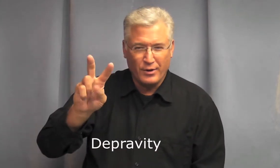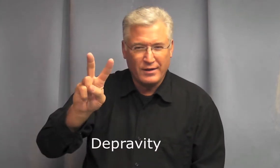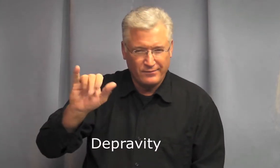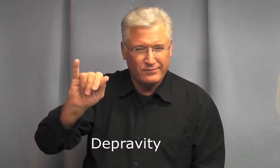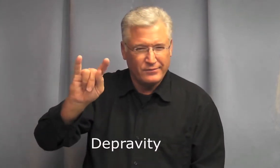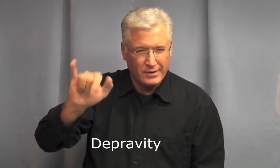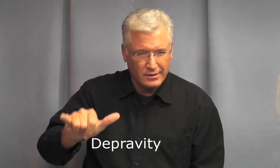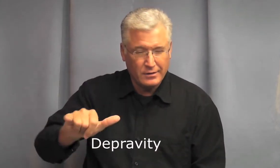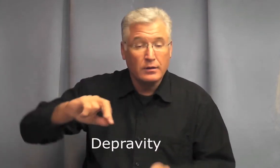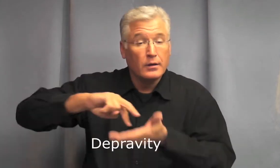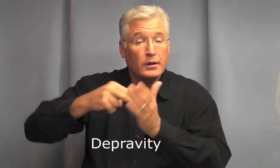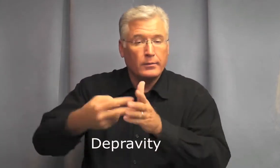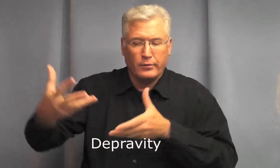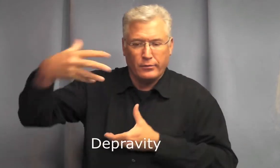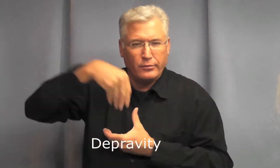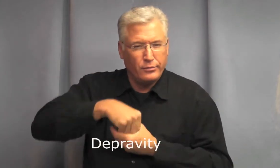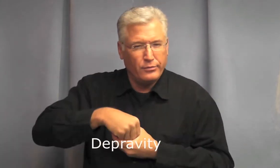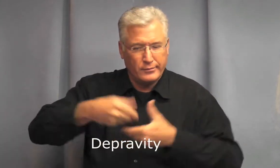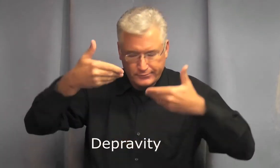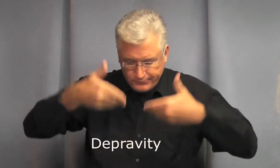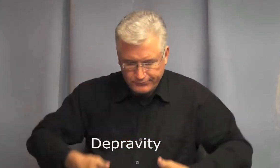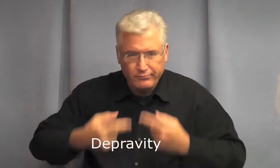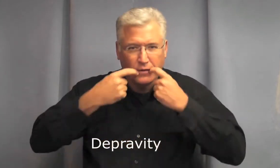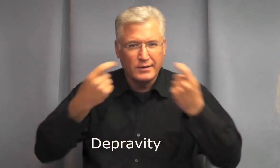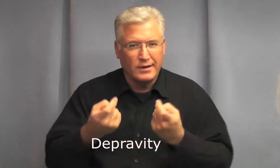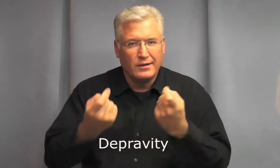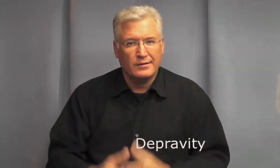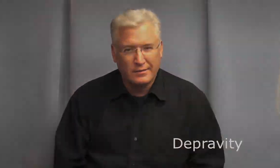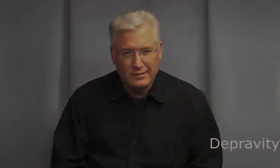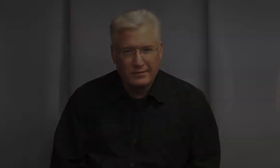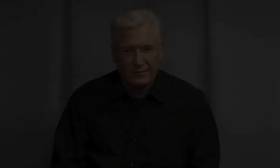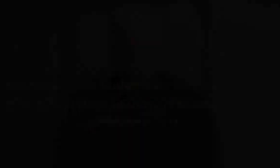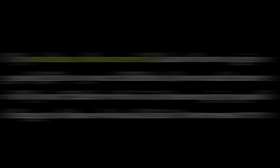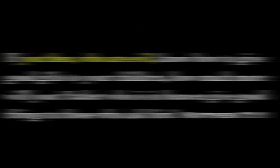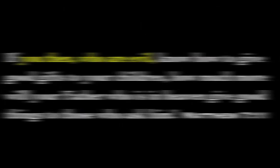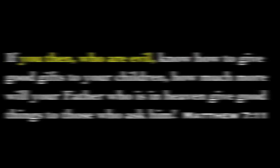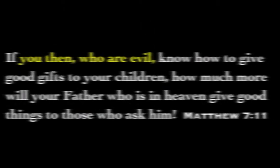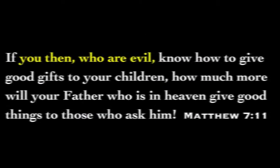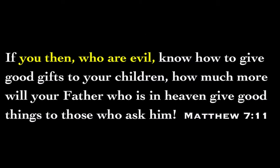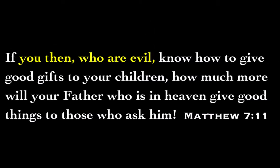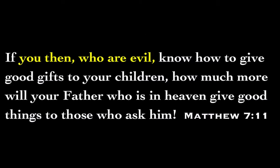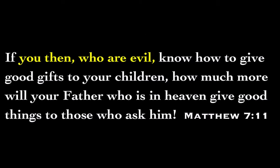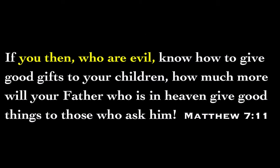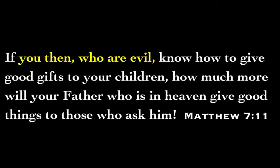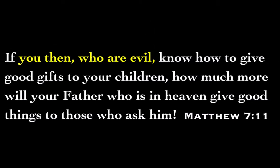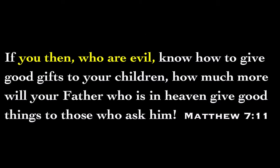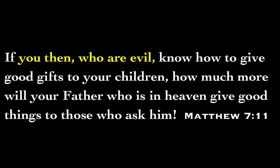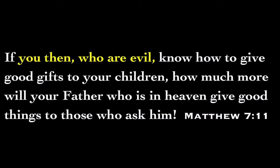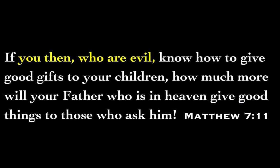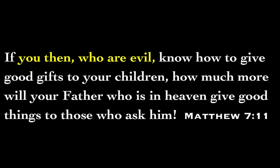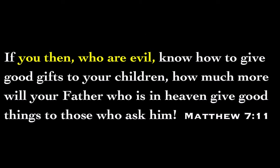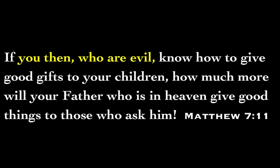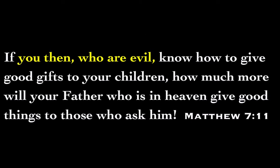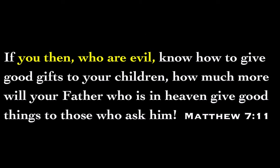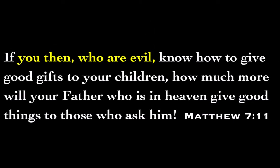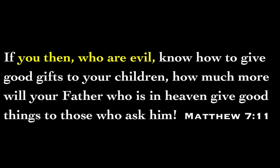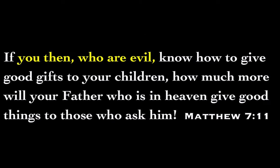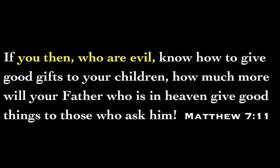the depravity of man, meaning inward sins. If you then who are evil know how to give